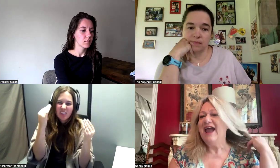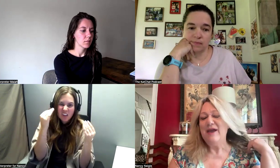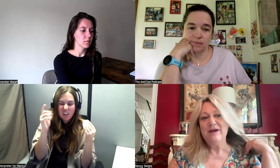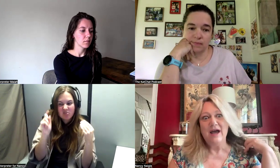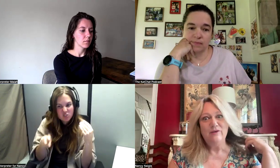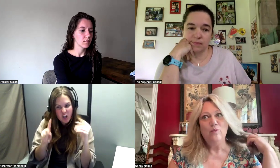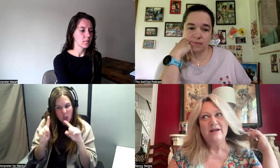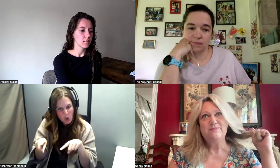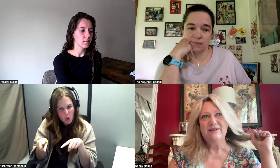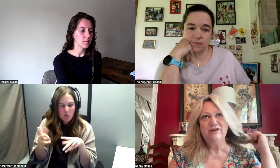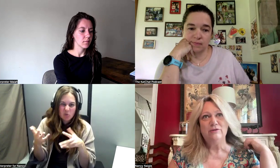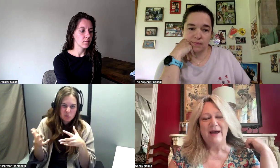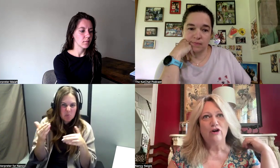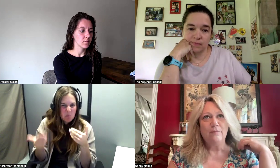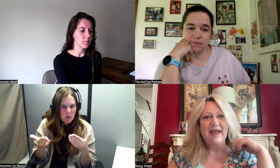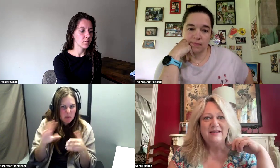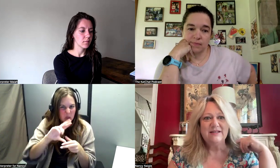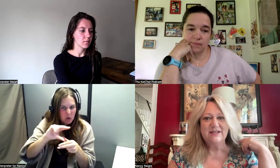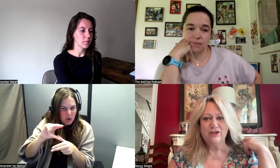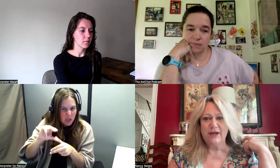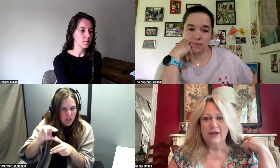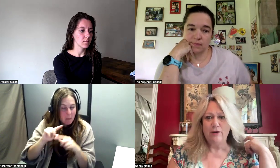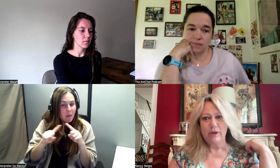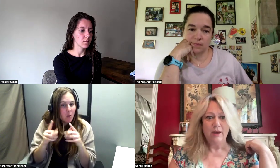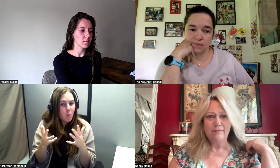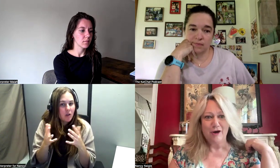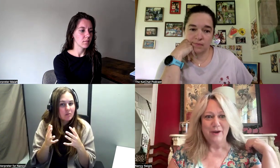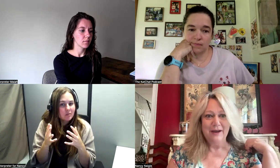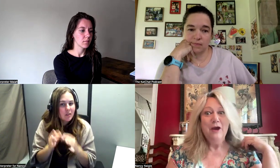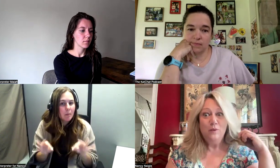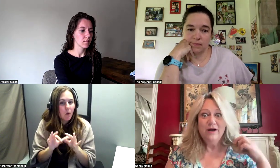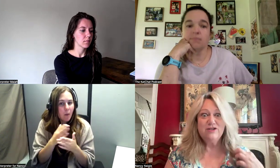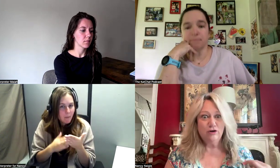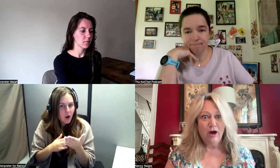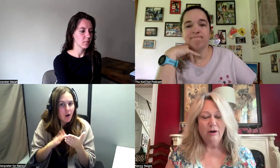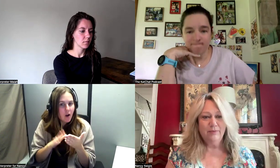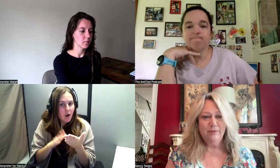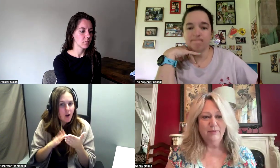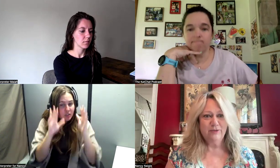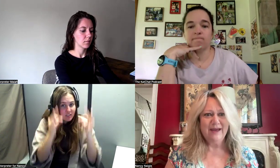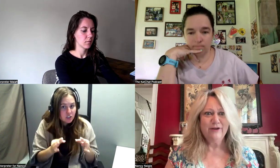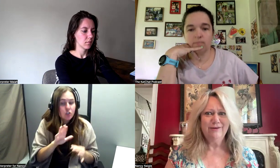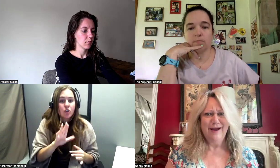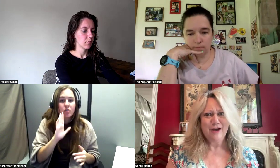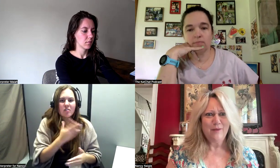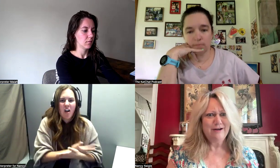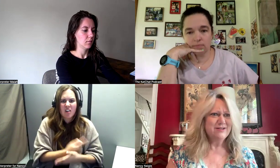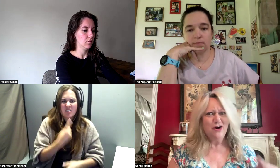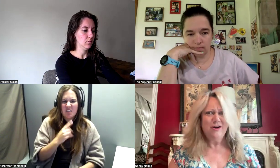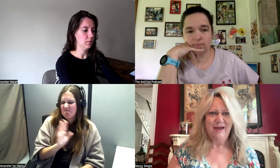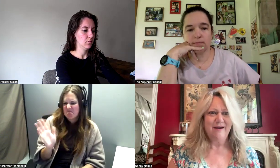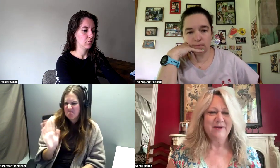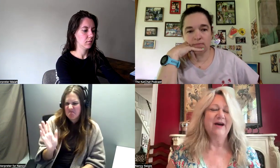weather, and kind of what's pivotal about her making the decision, like, oh yeah, I'm going, was her daughter pushing back and going, you're not going.